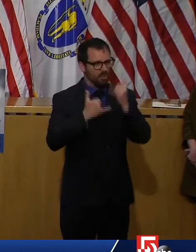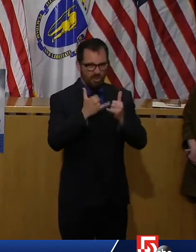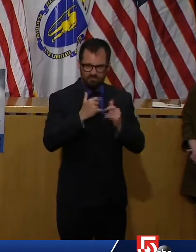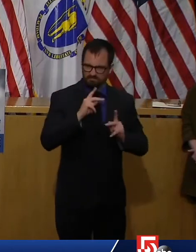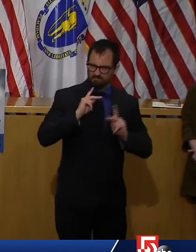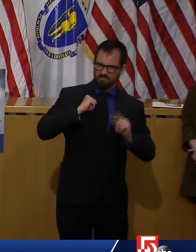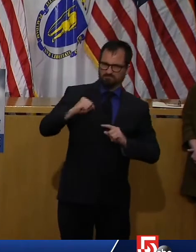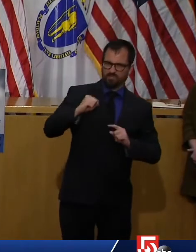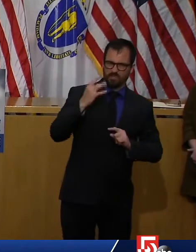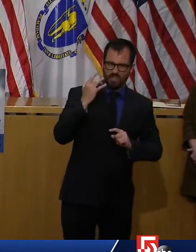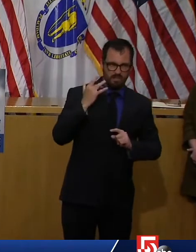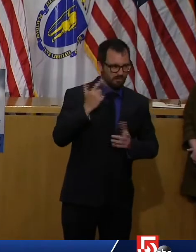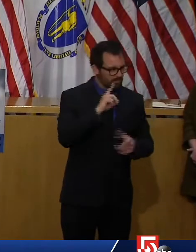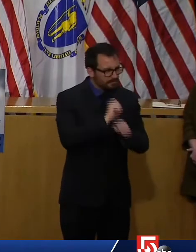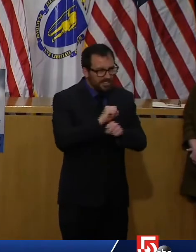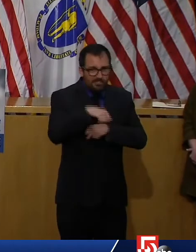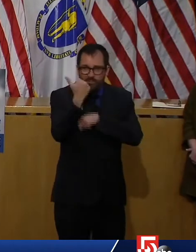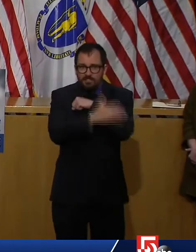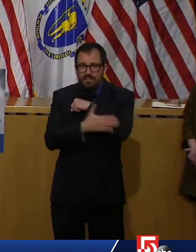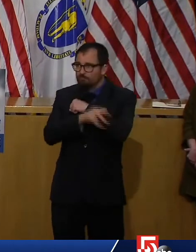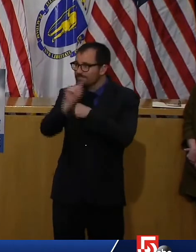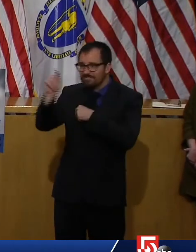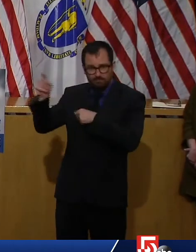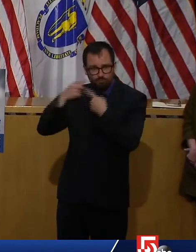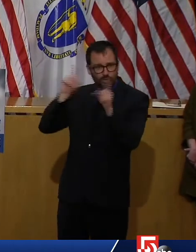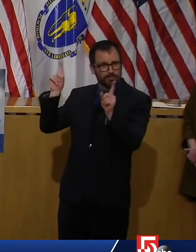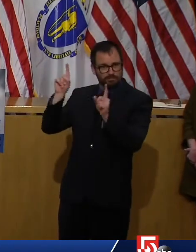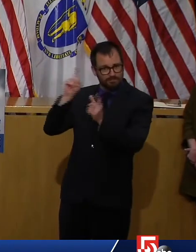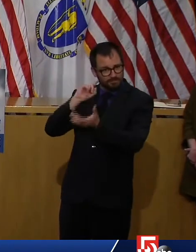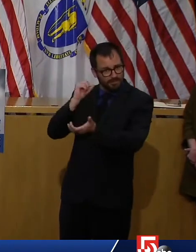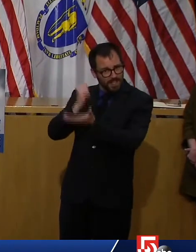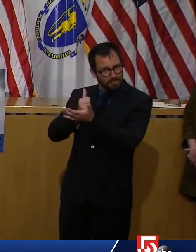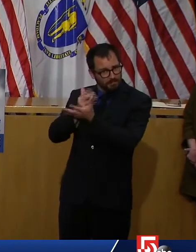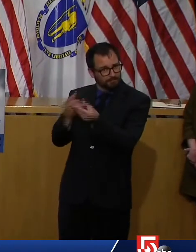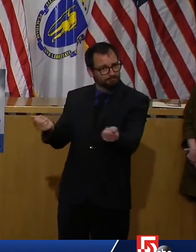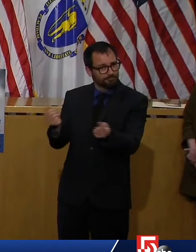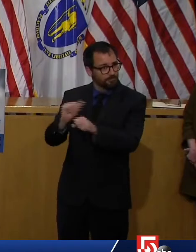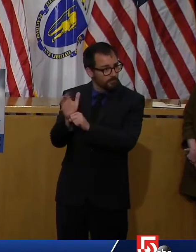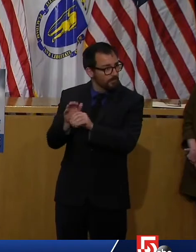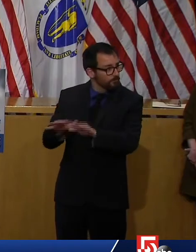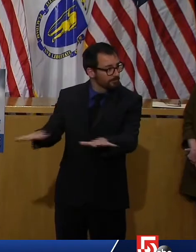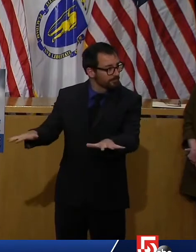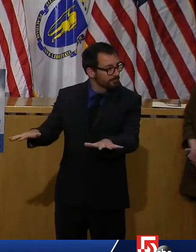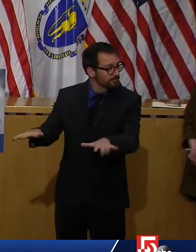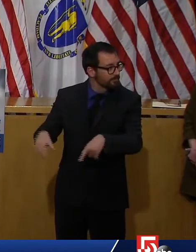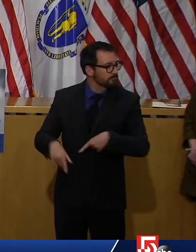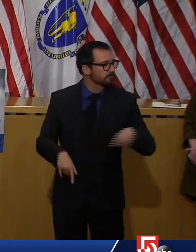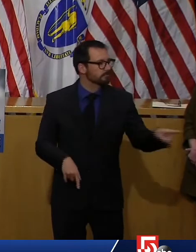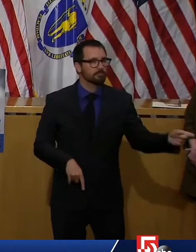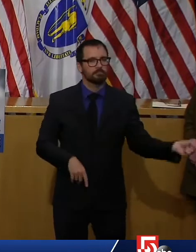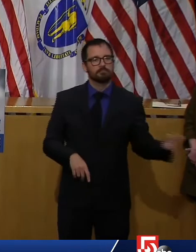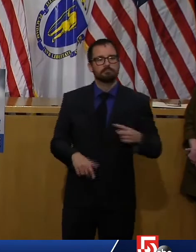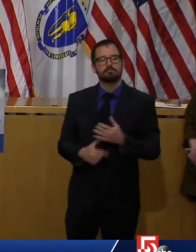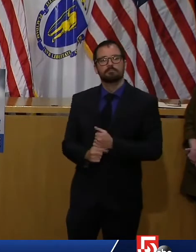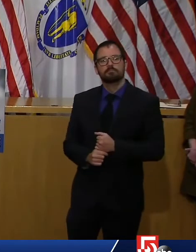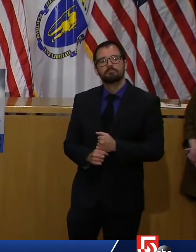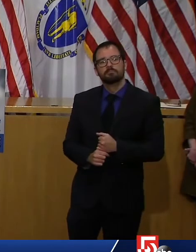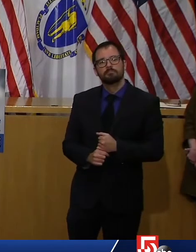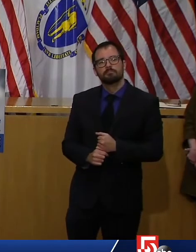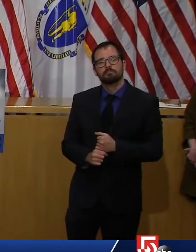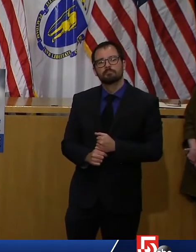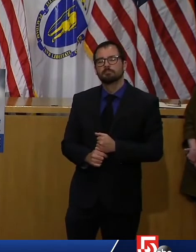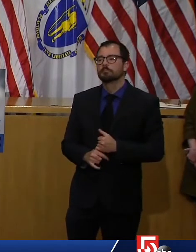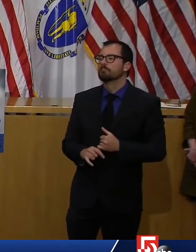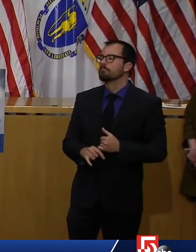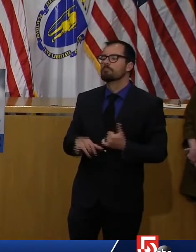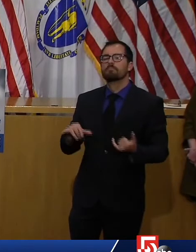Governor, I'm sorry to interrupt, but on the subject of businesses, you know, we've all noticed that golf courses are allowed to reopen with certain restrictions now. I was wondering